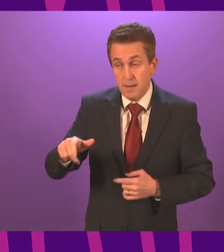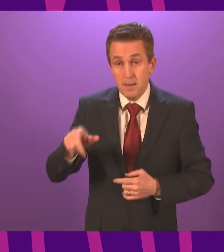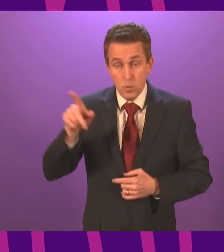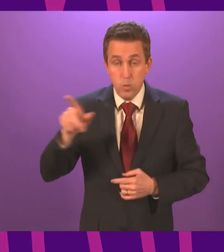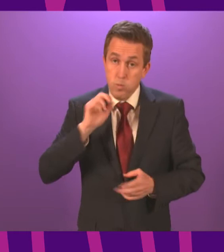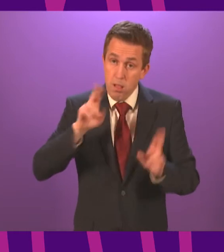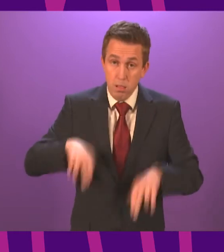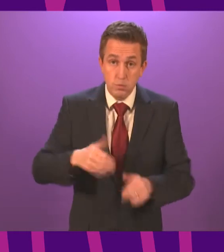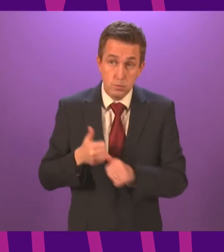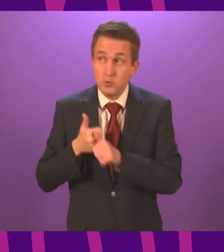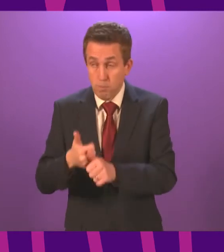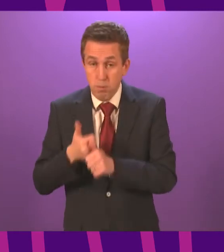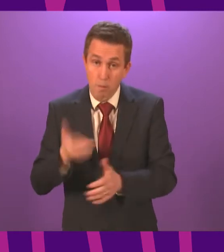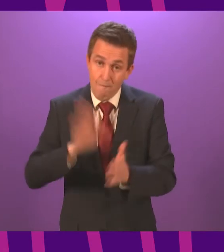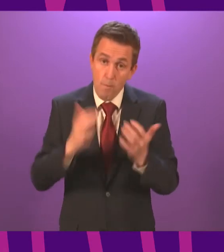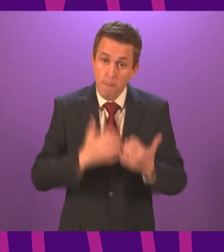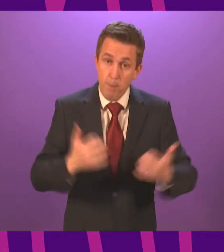losing. It is the public's.